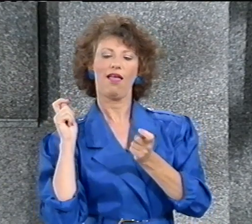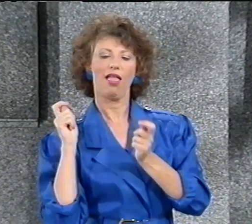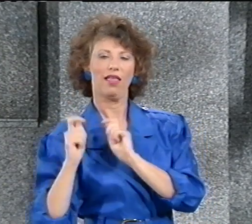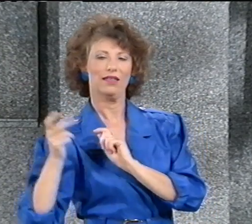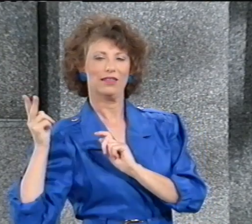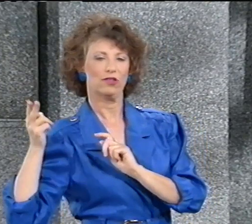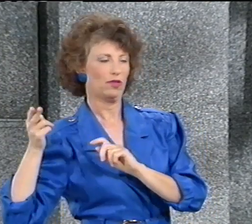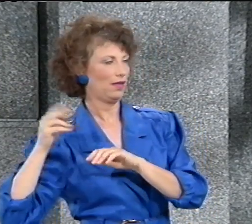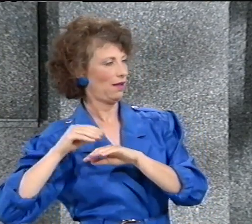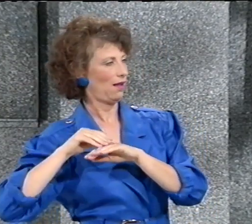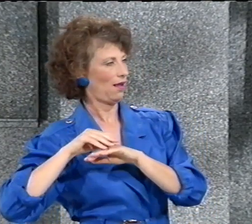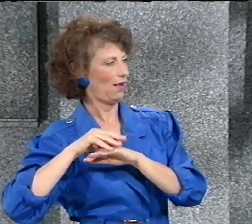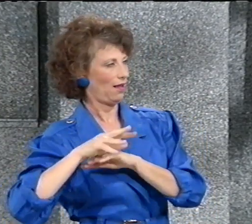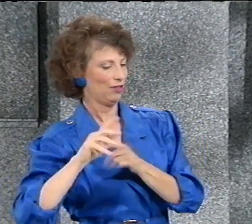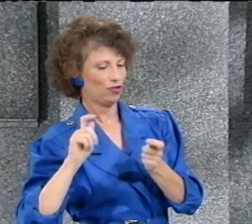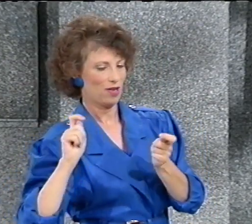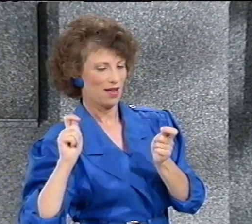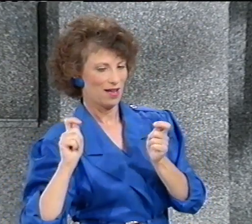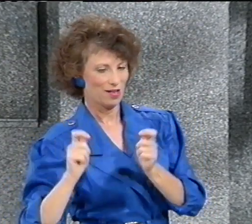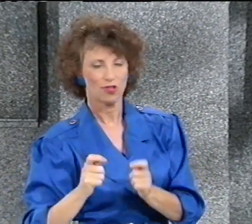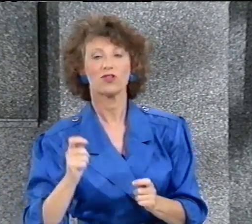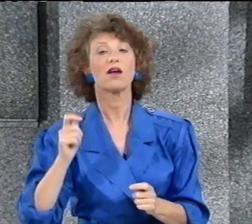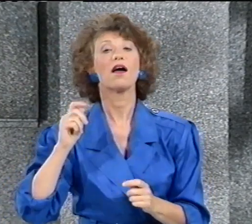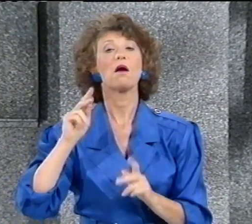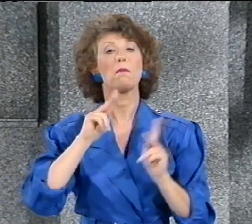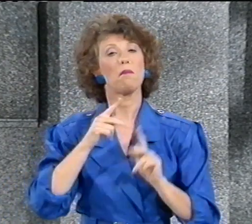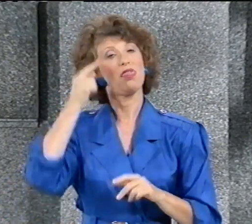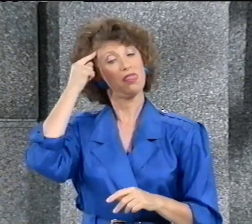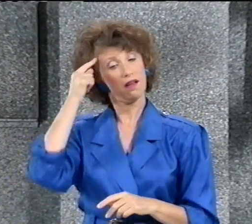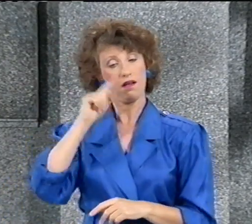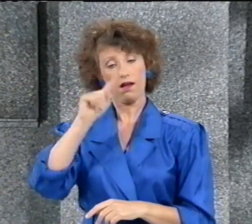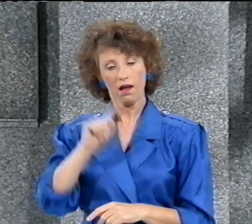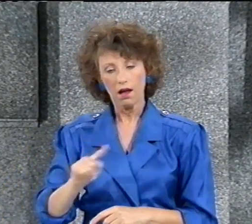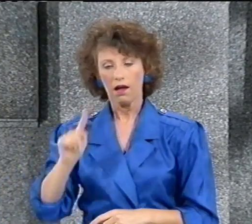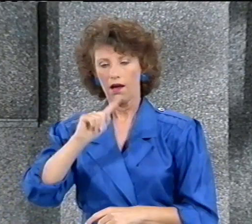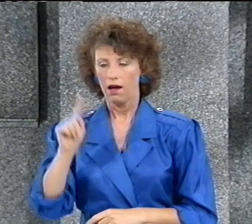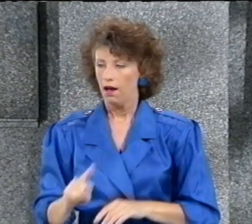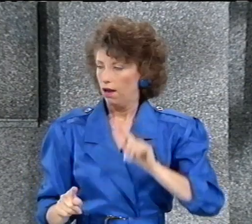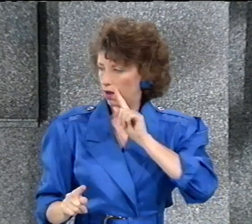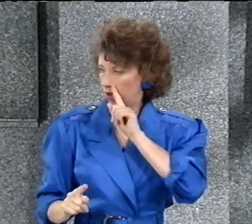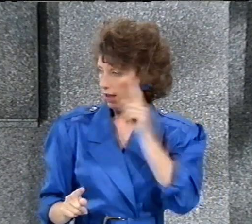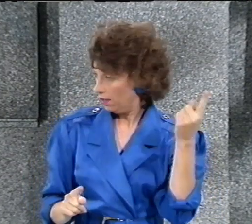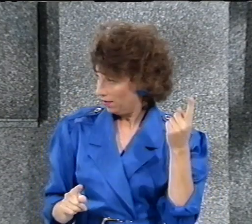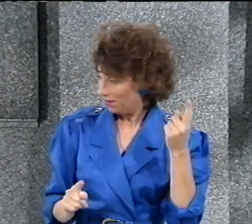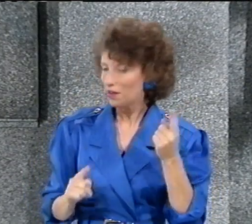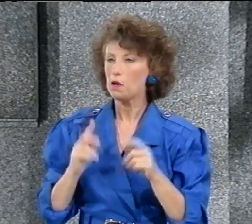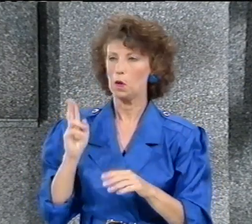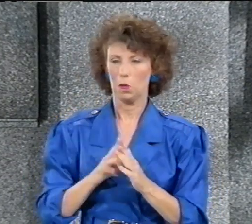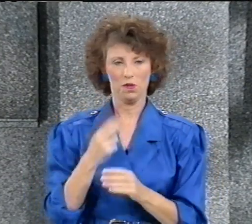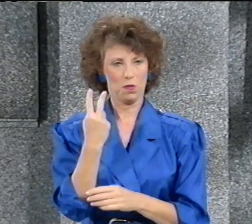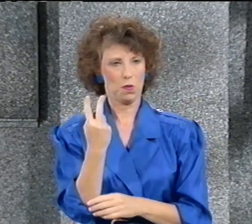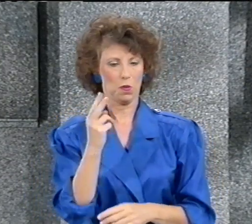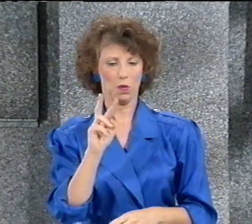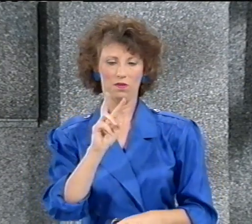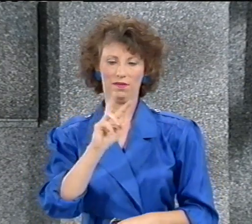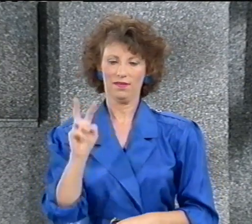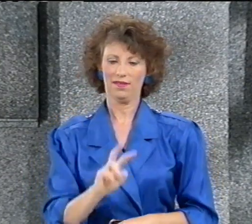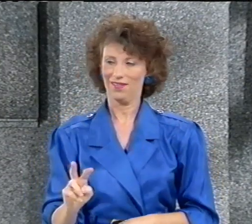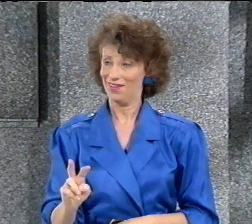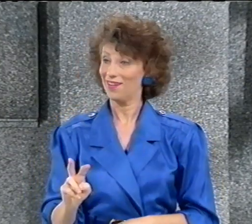time and energy, we see a historical change taking place. Why make 2 Z's with 1 finger when you can